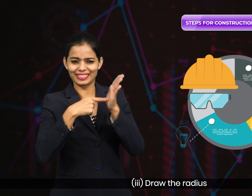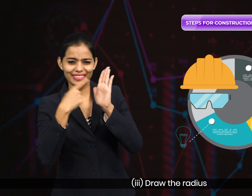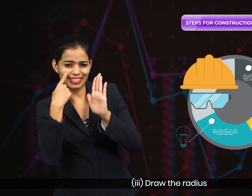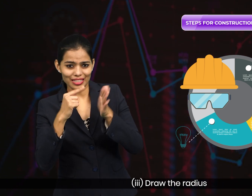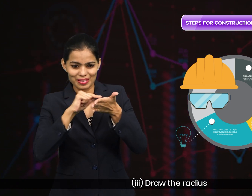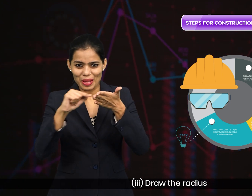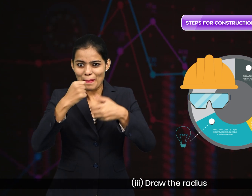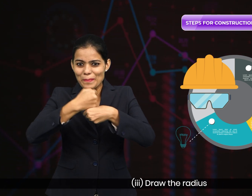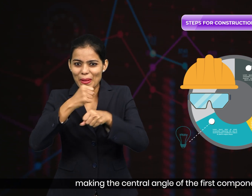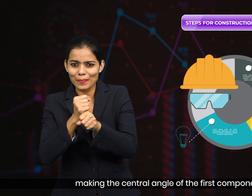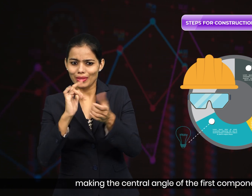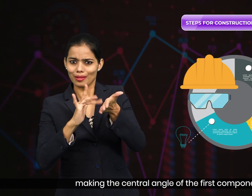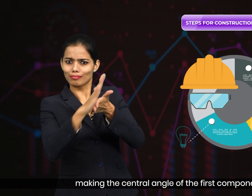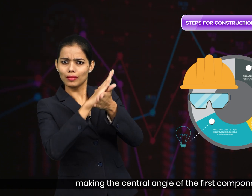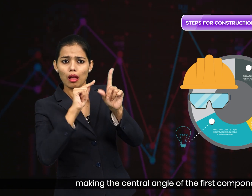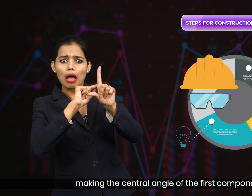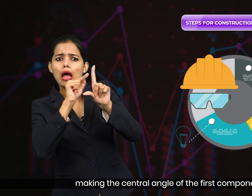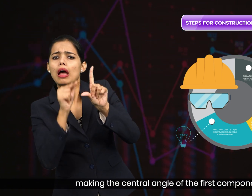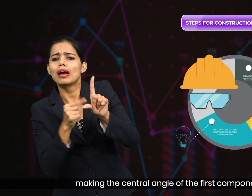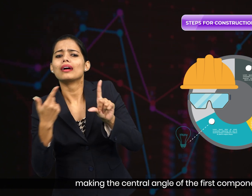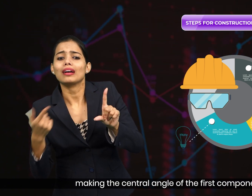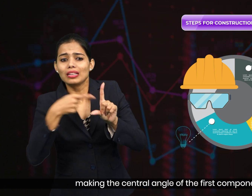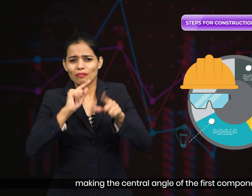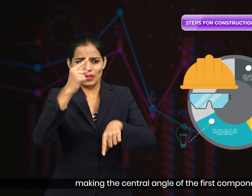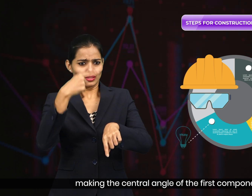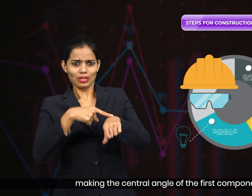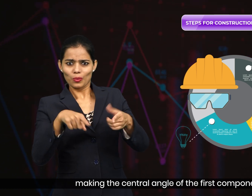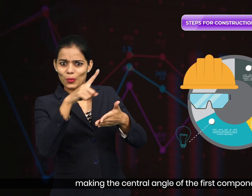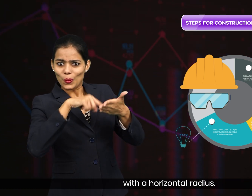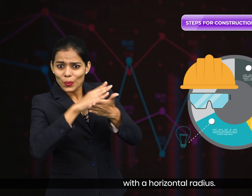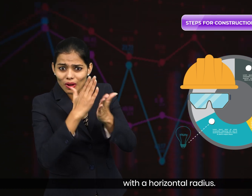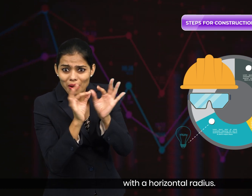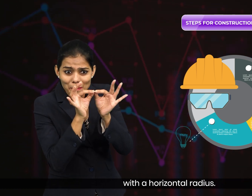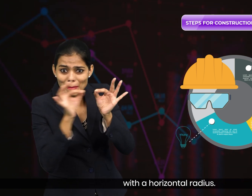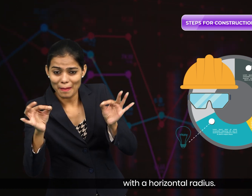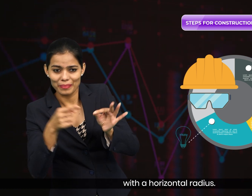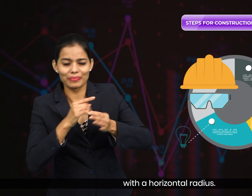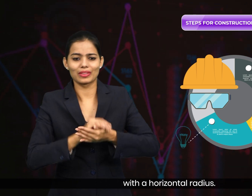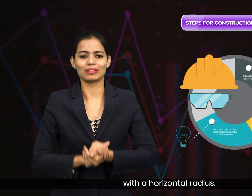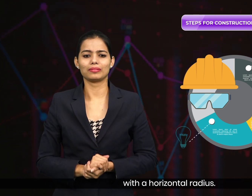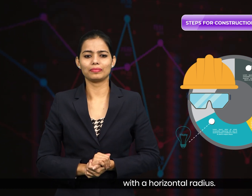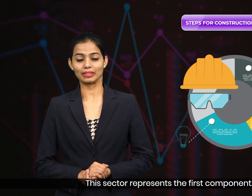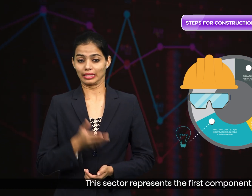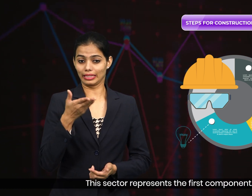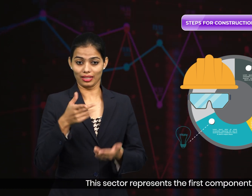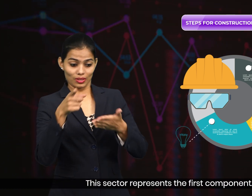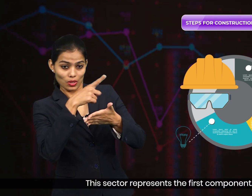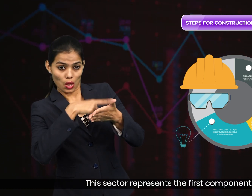Draw the radius making the central angle of the first component with a horizontal radius.